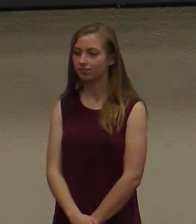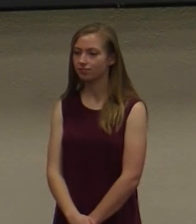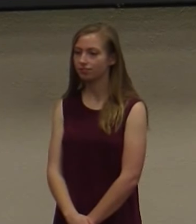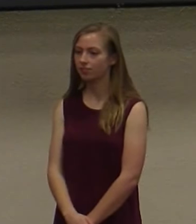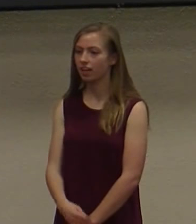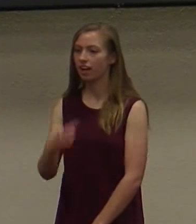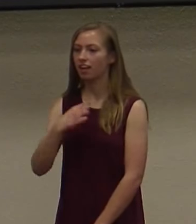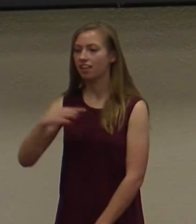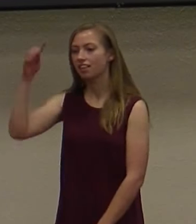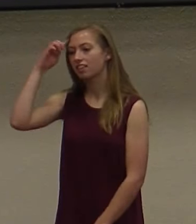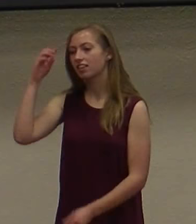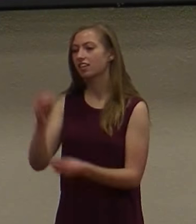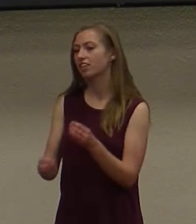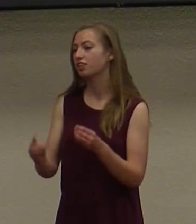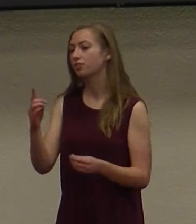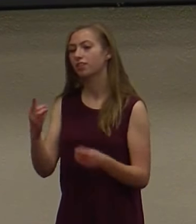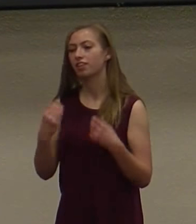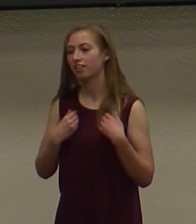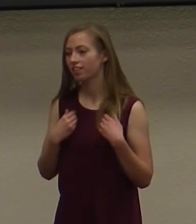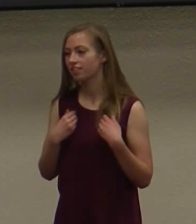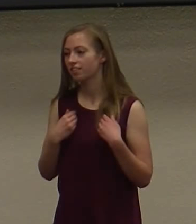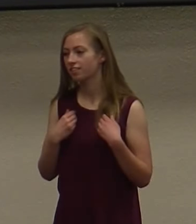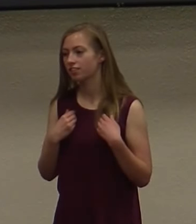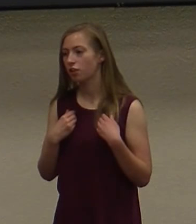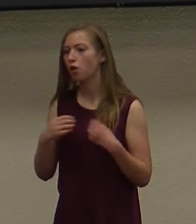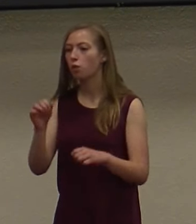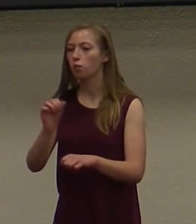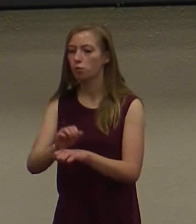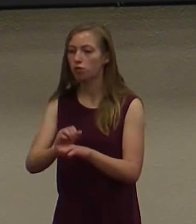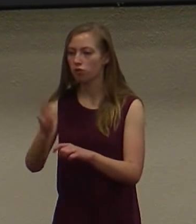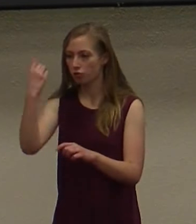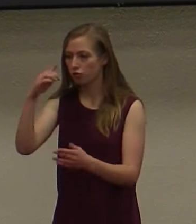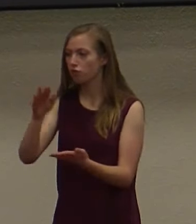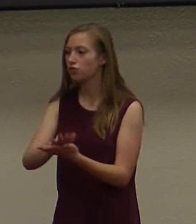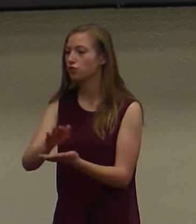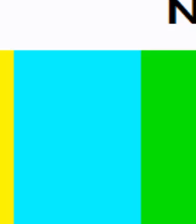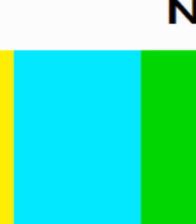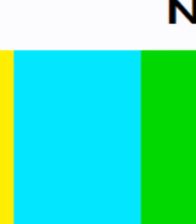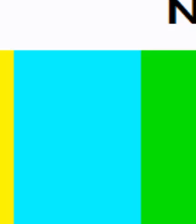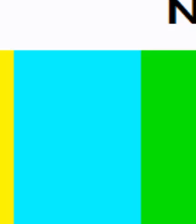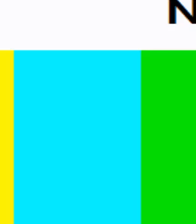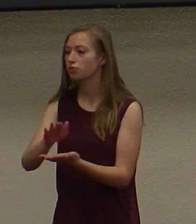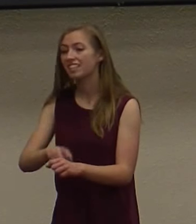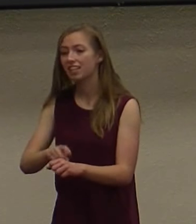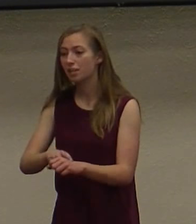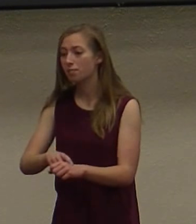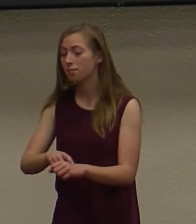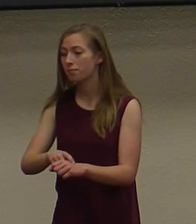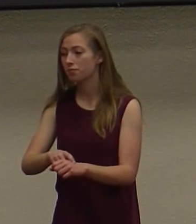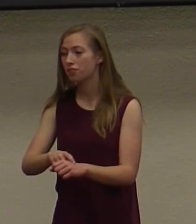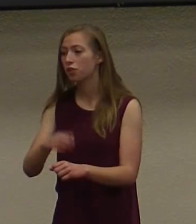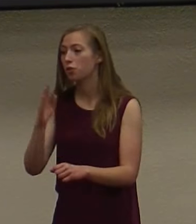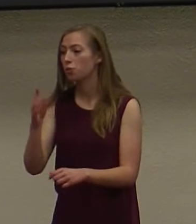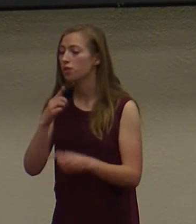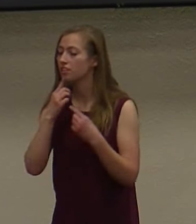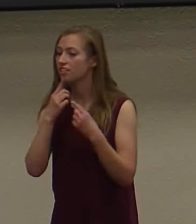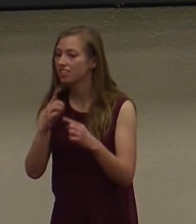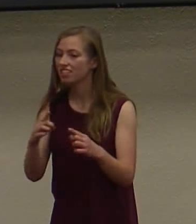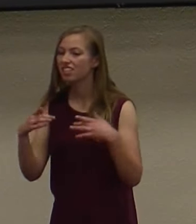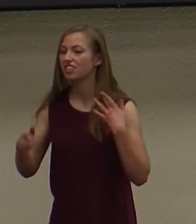I think anyone who has worked for the school any time, any length of time at all, will tell you what the